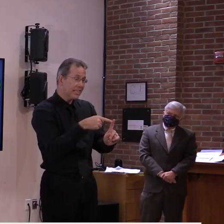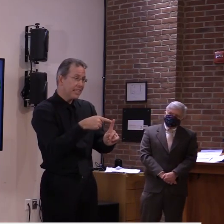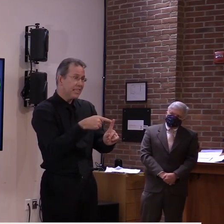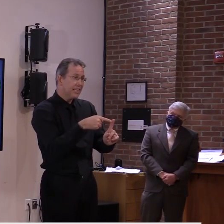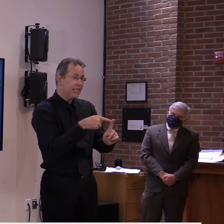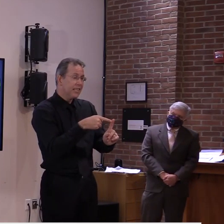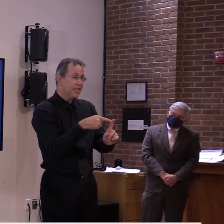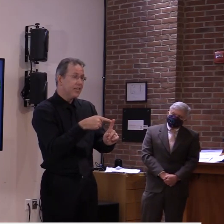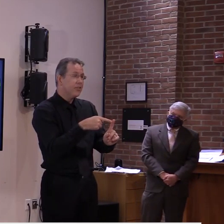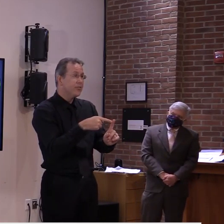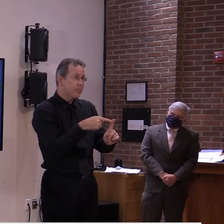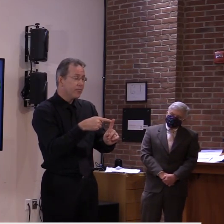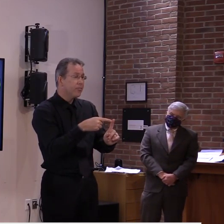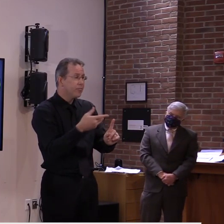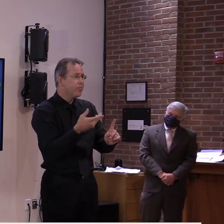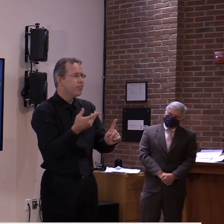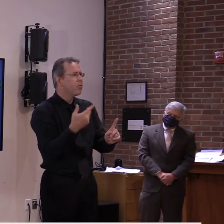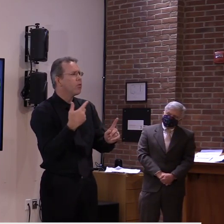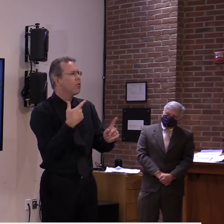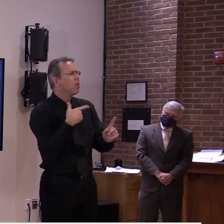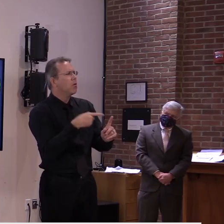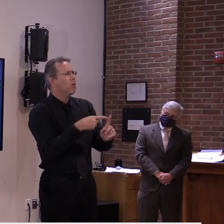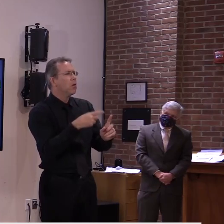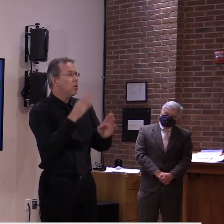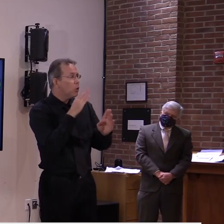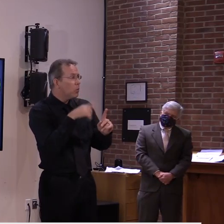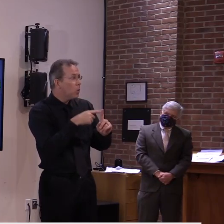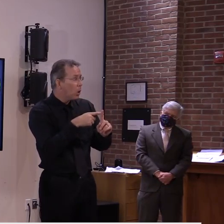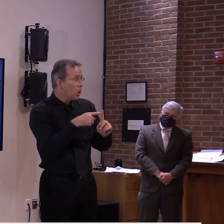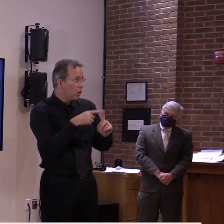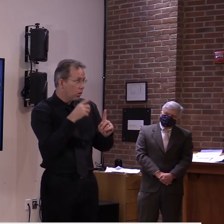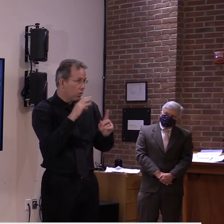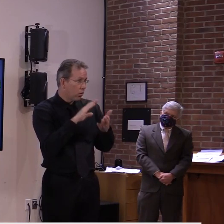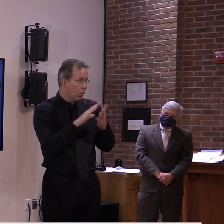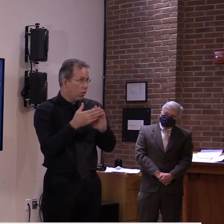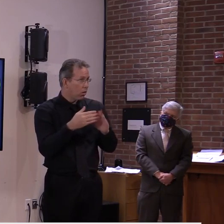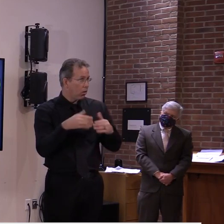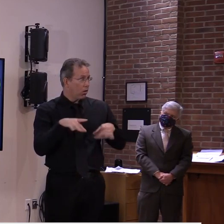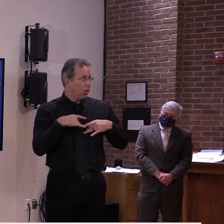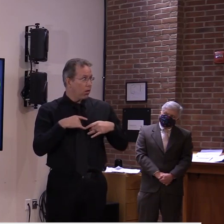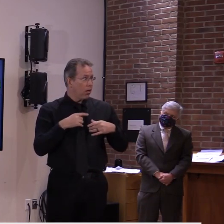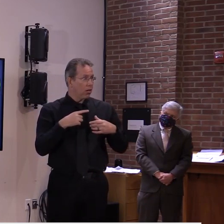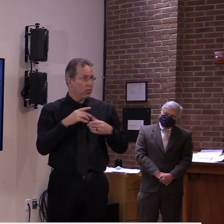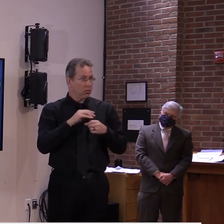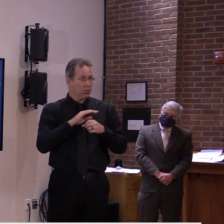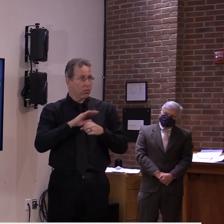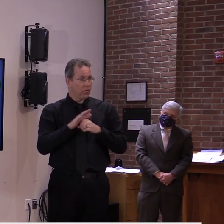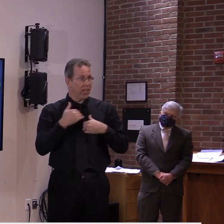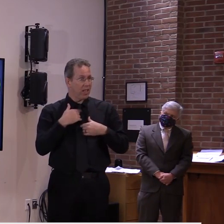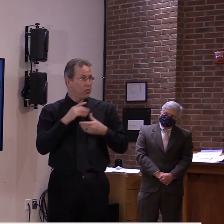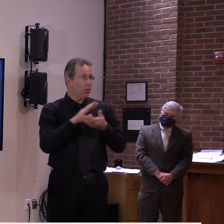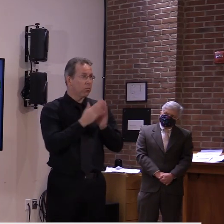infection further to other parts of the facility that may not have the infection. For the individual